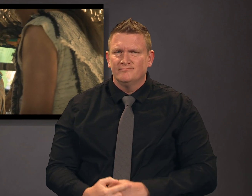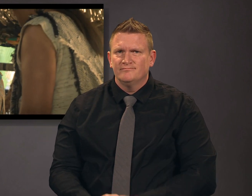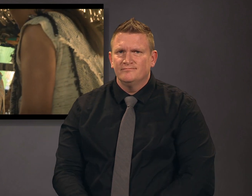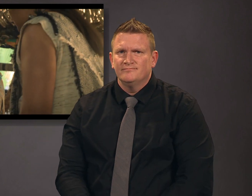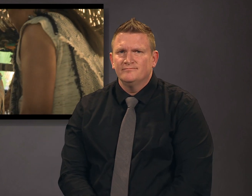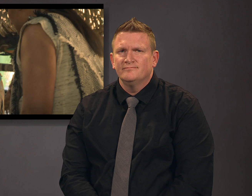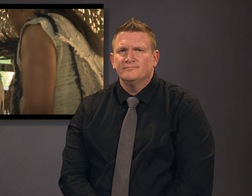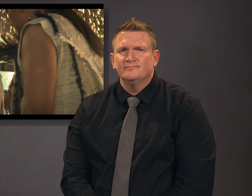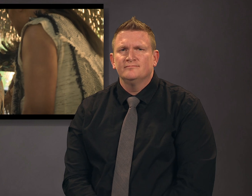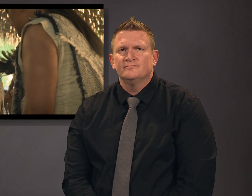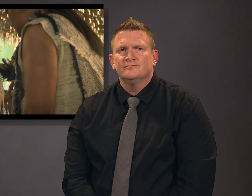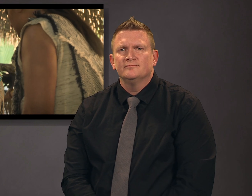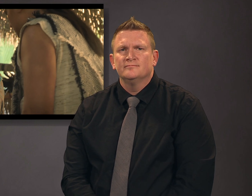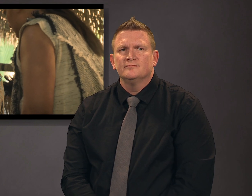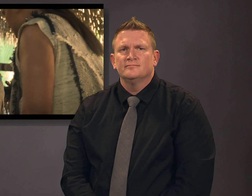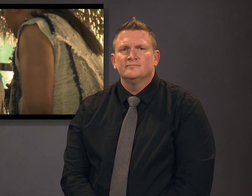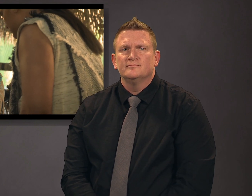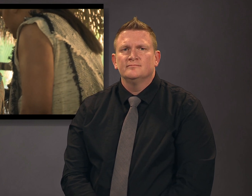But I thirst not.